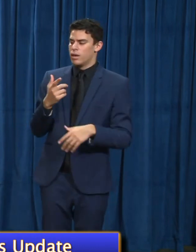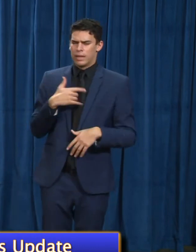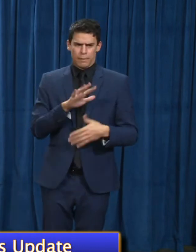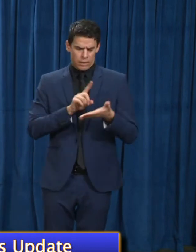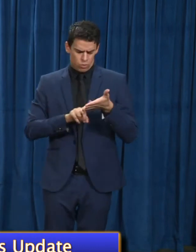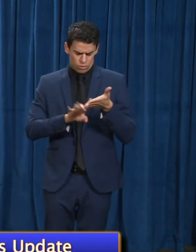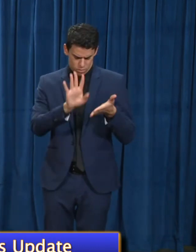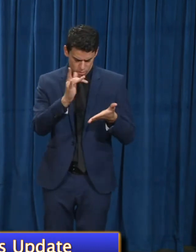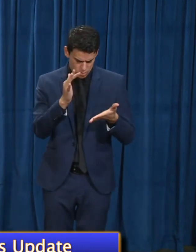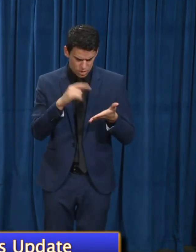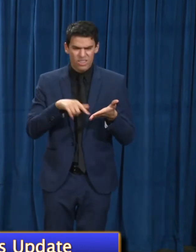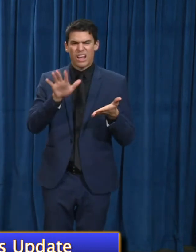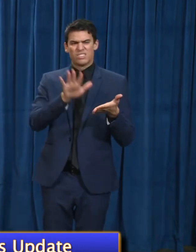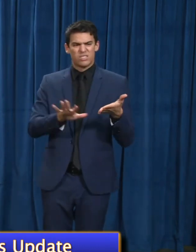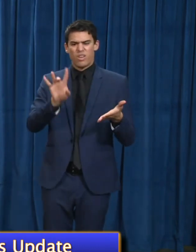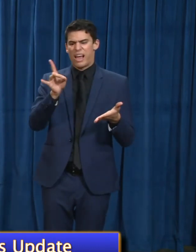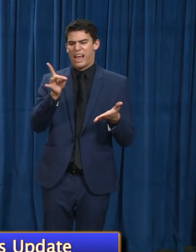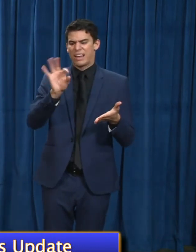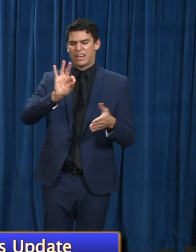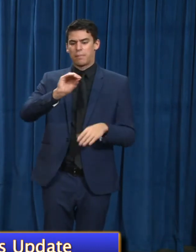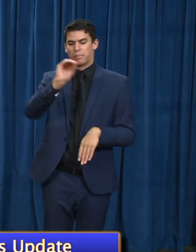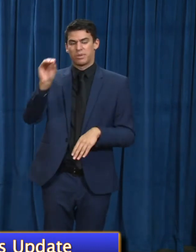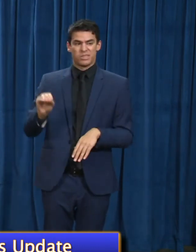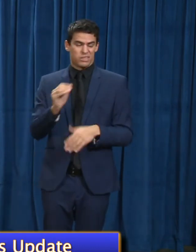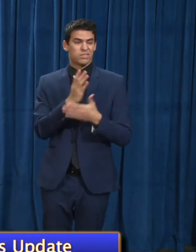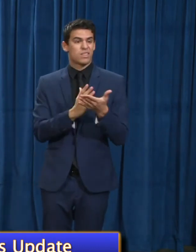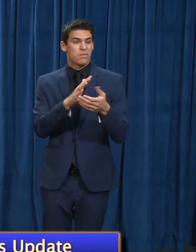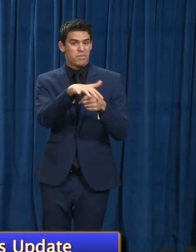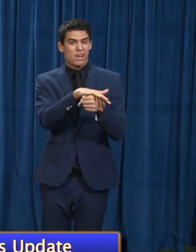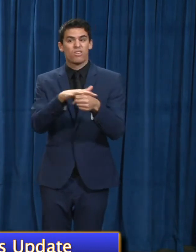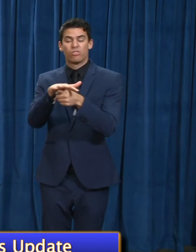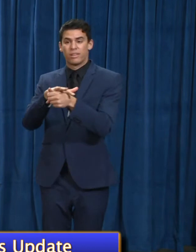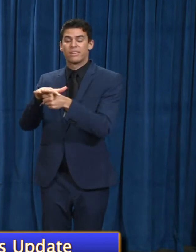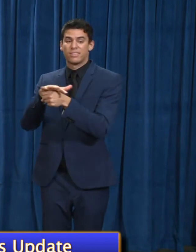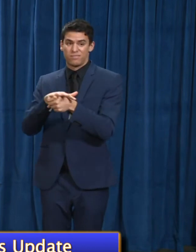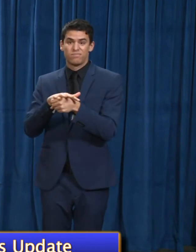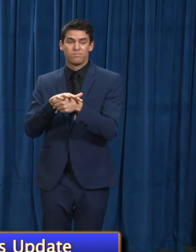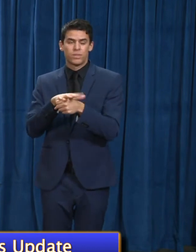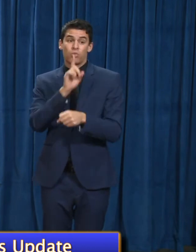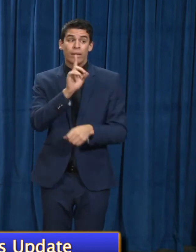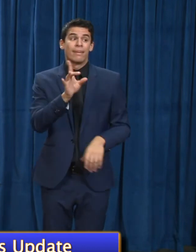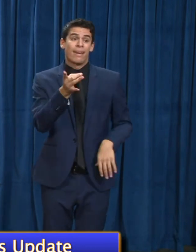around 89% in some of the areas being Omicron. Actually,